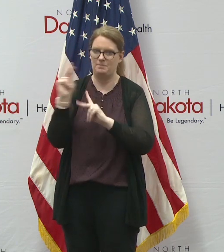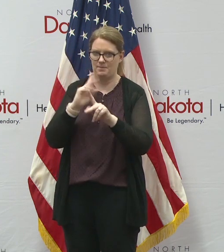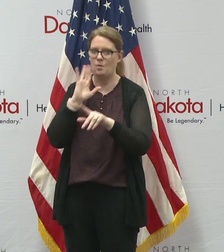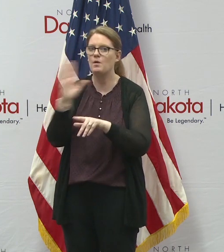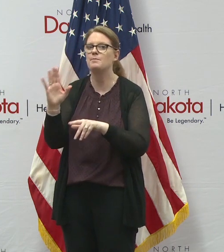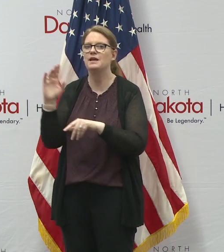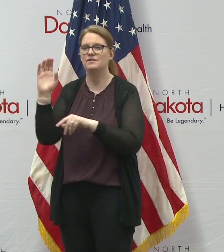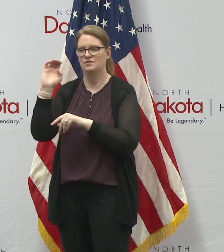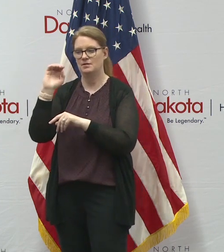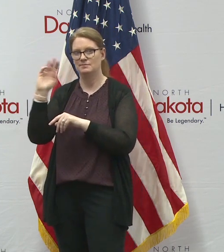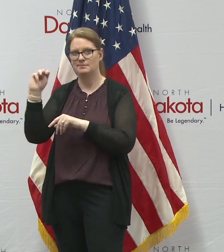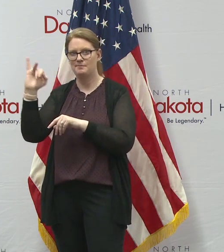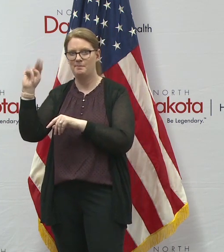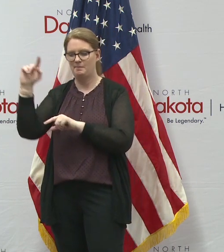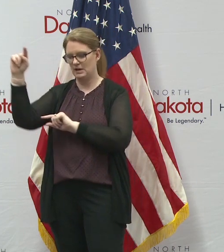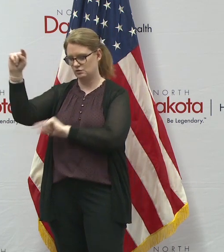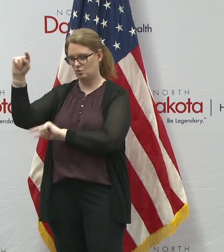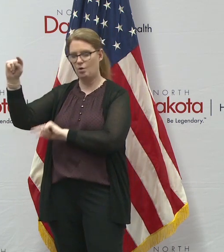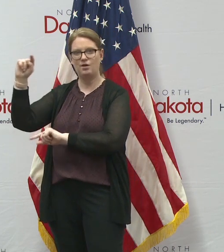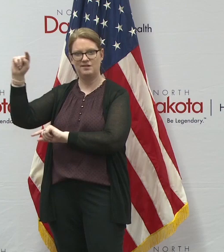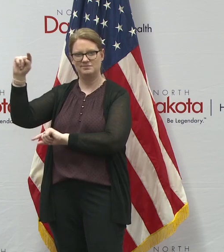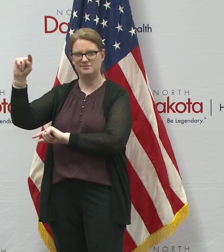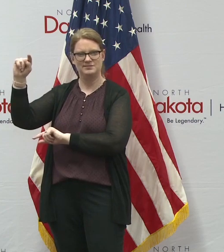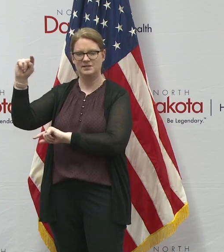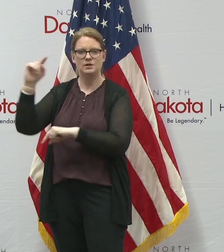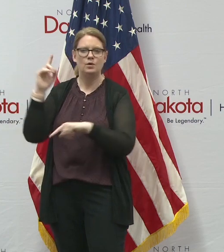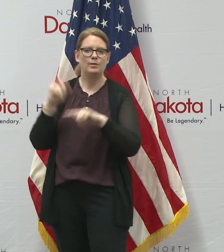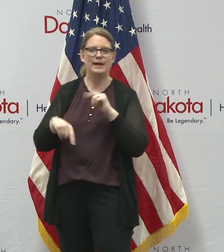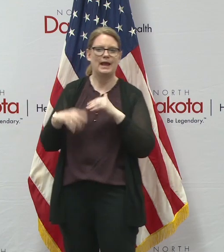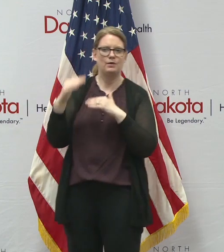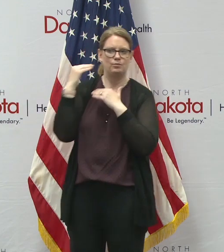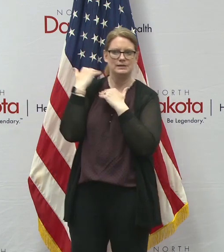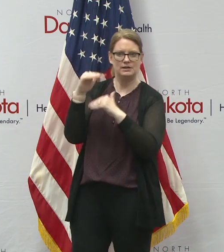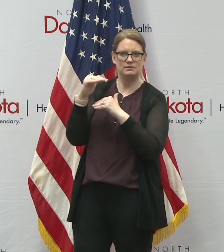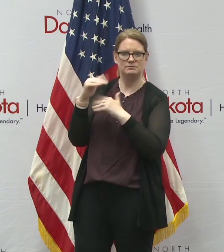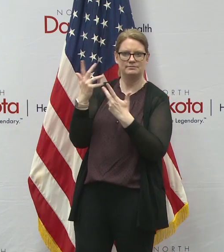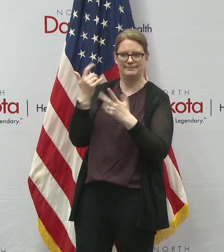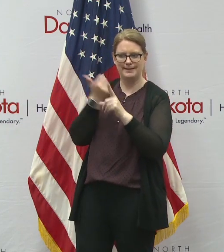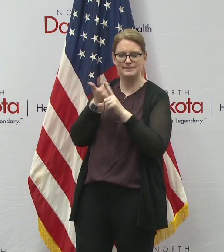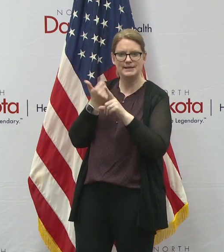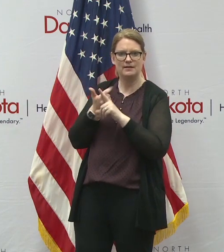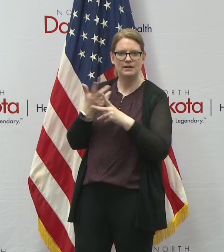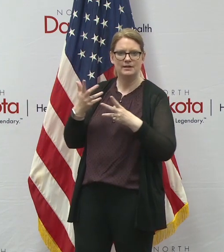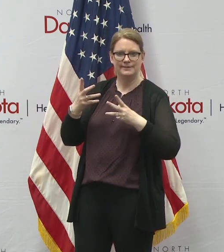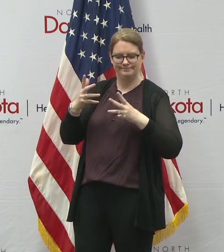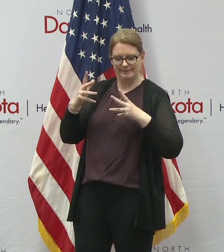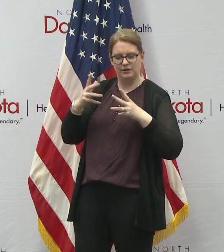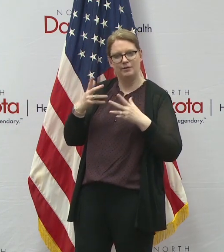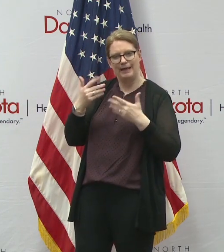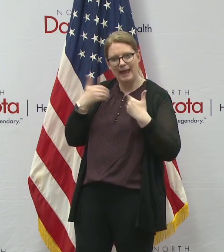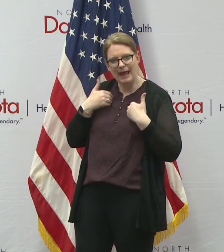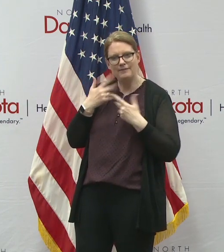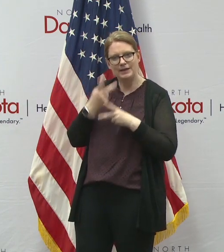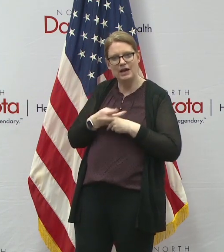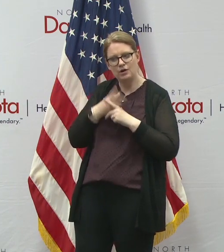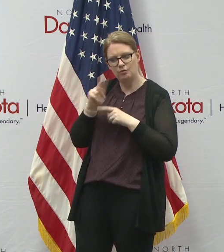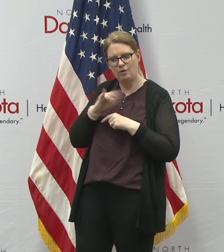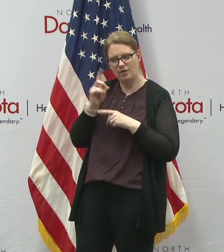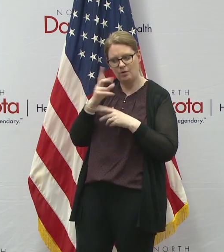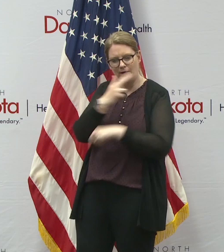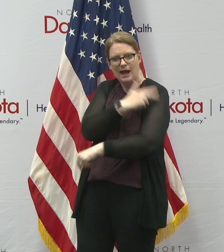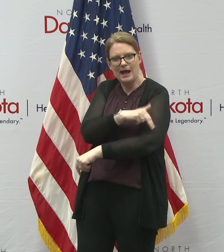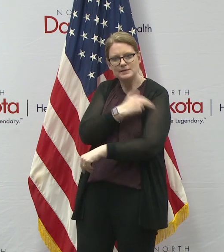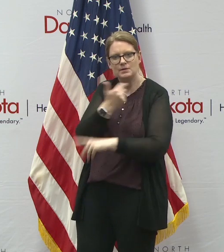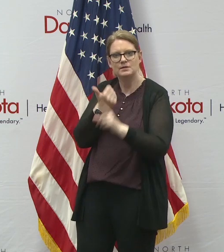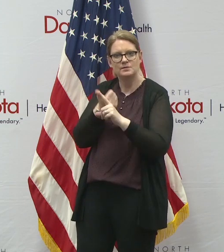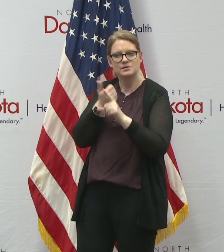restricting individuals that have received their care in a North Dakota hospital that have traditionally worked with a